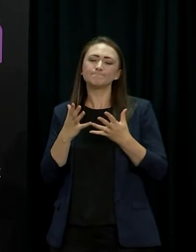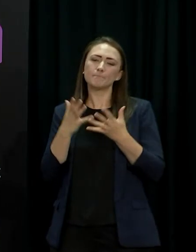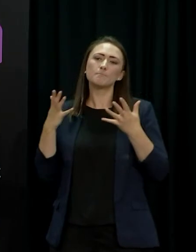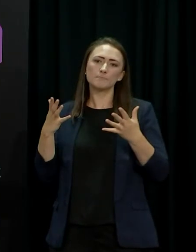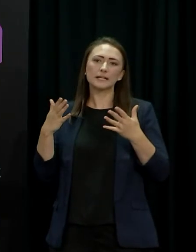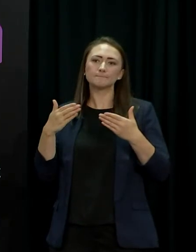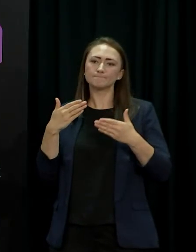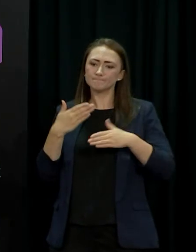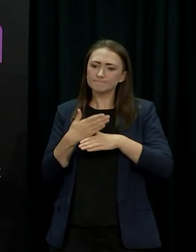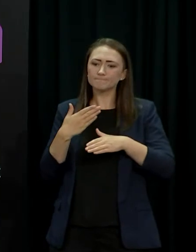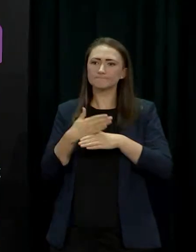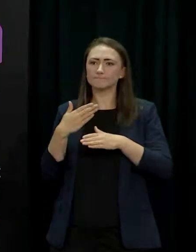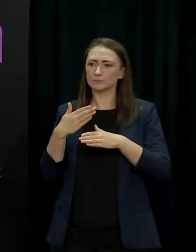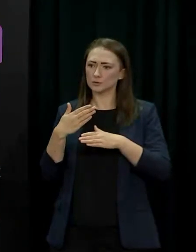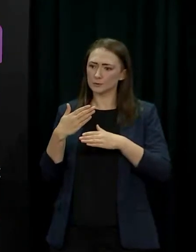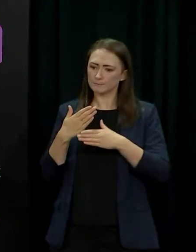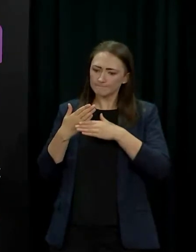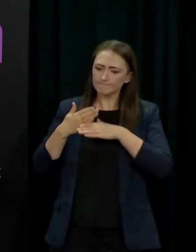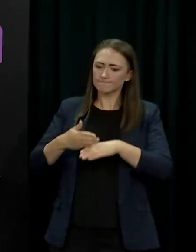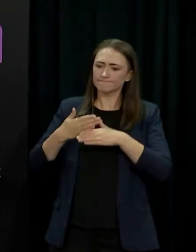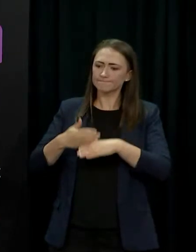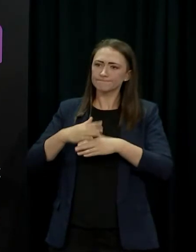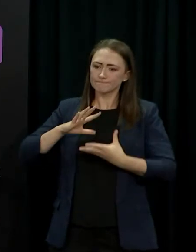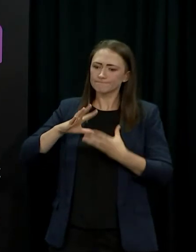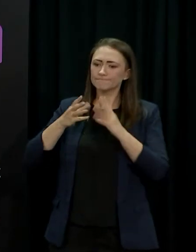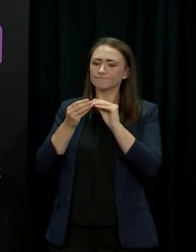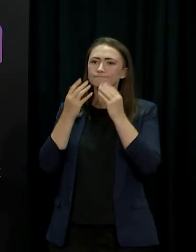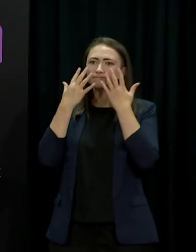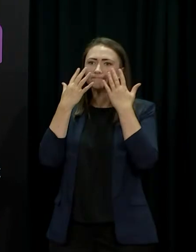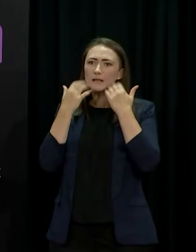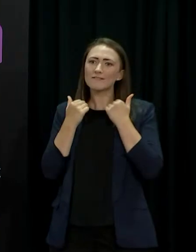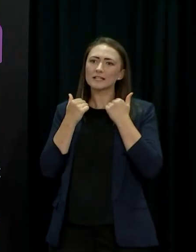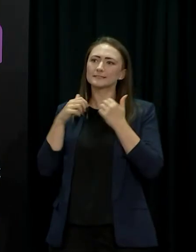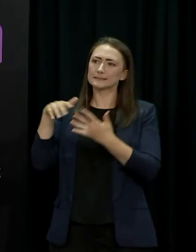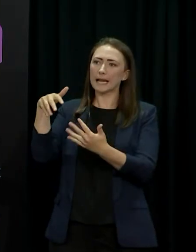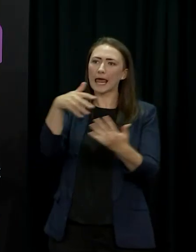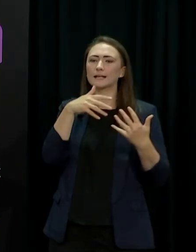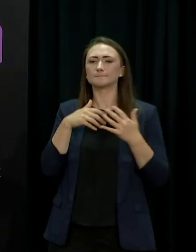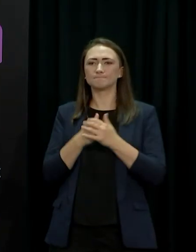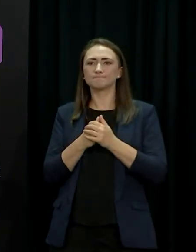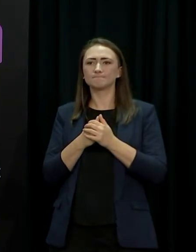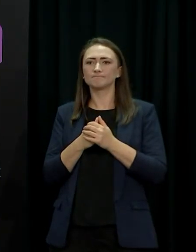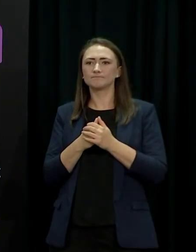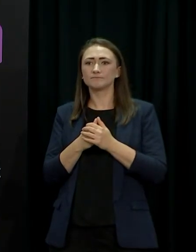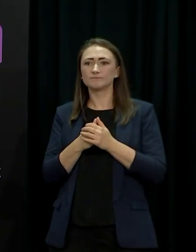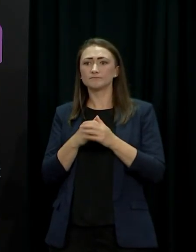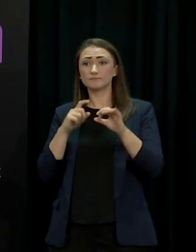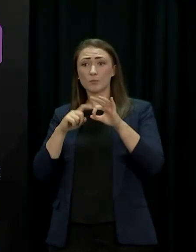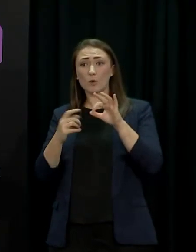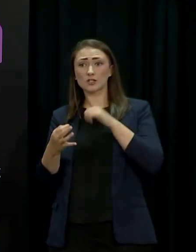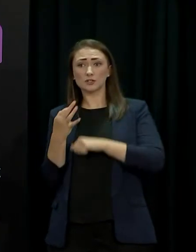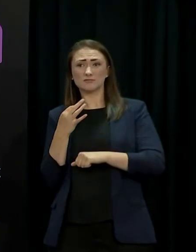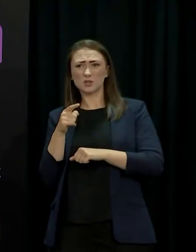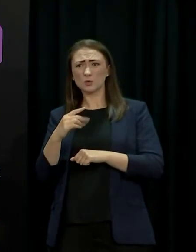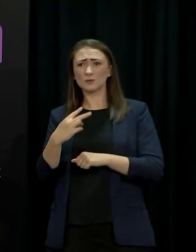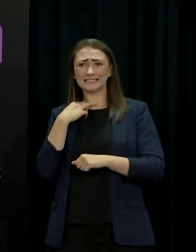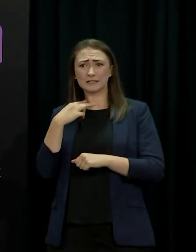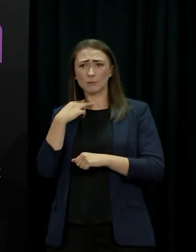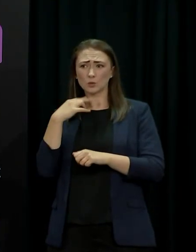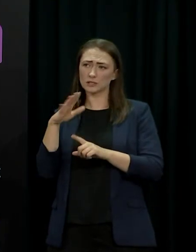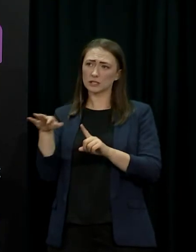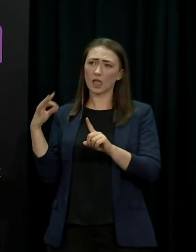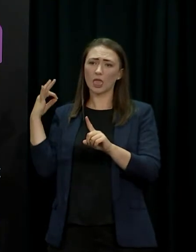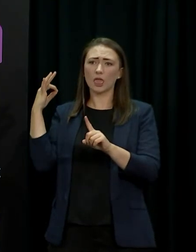time frame. Did it take so long? No, because ultimately, we've said all along that we want the process around approvals to be